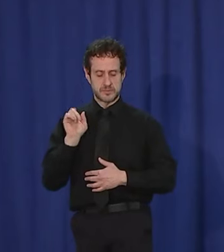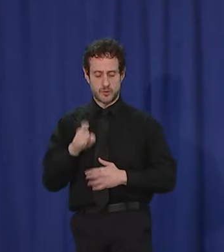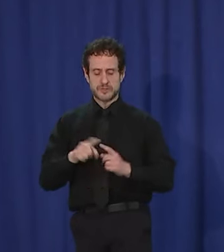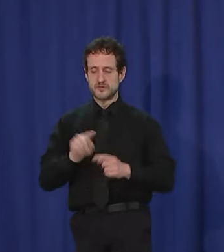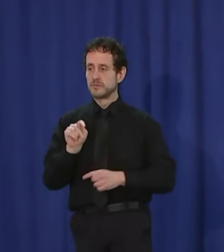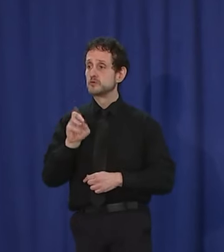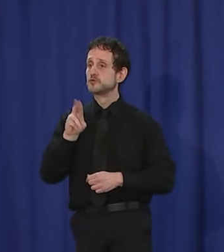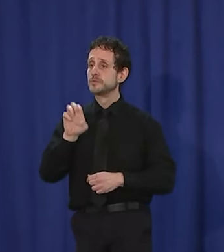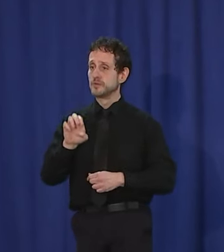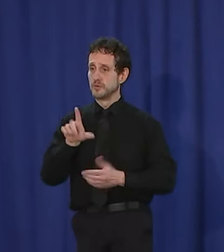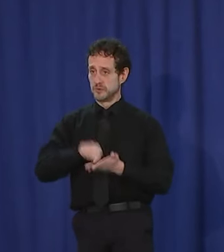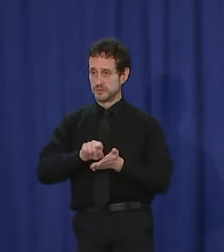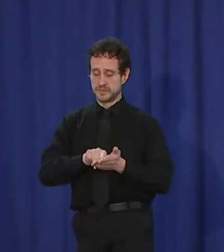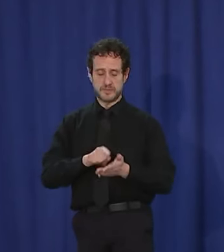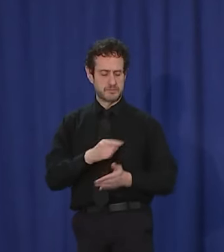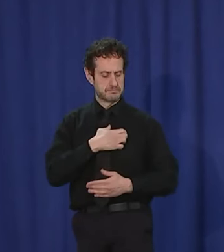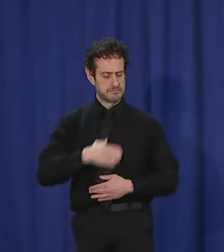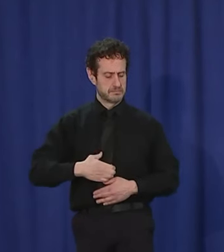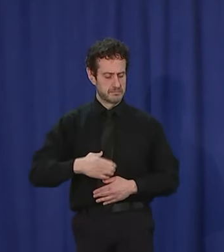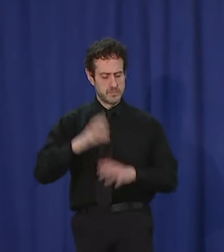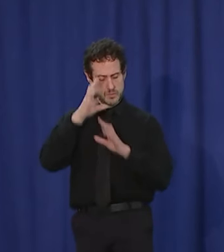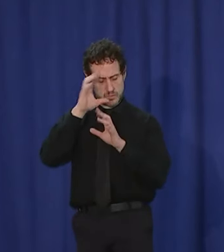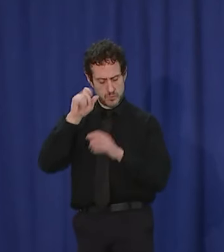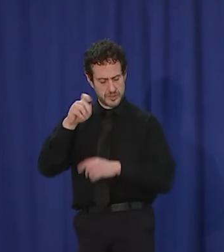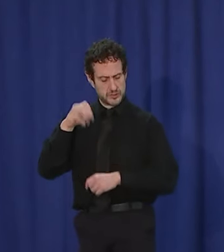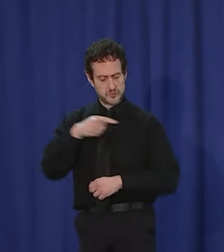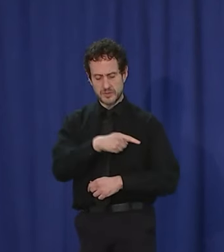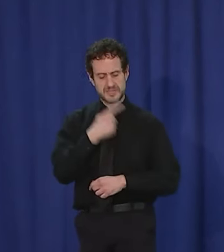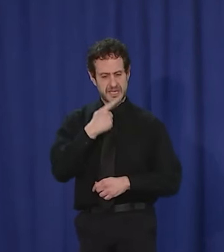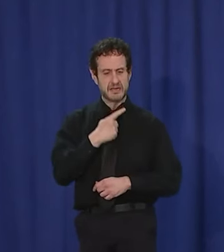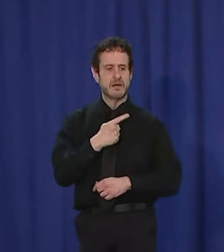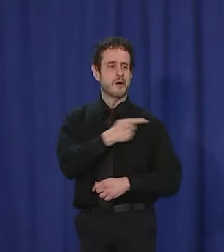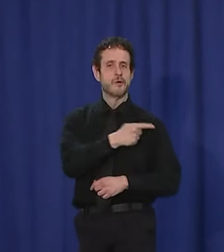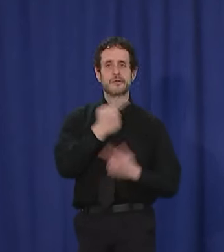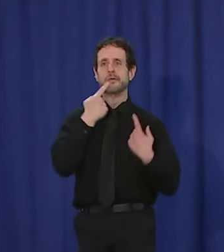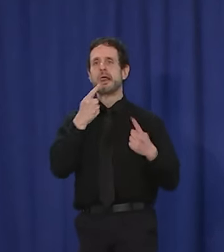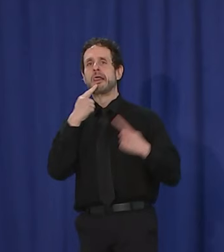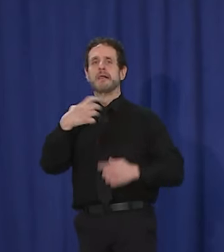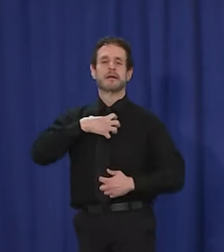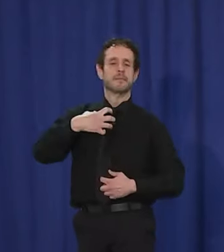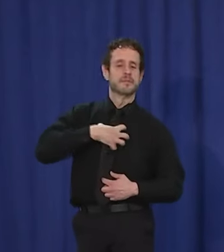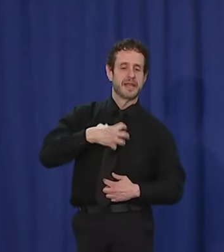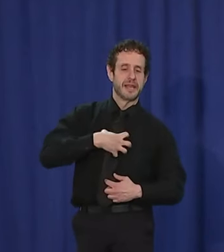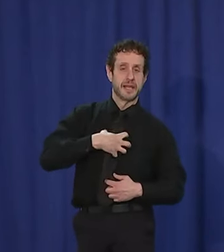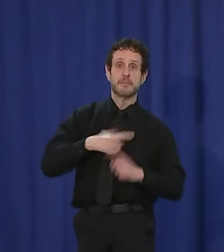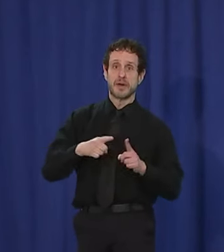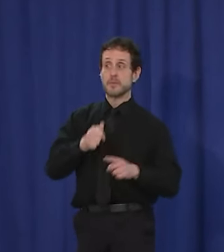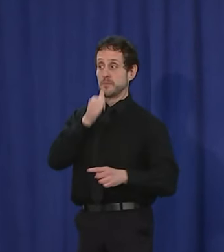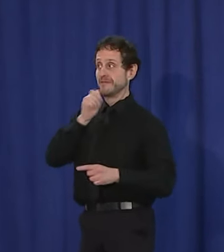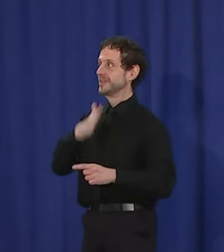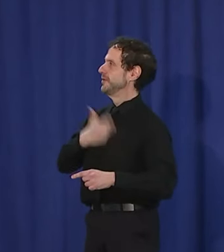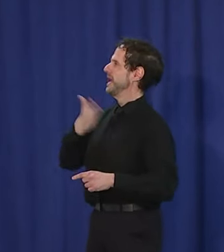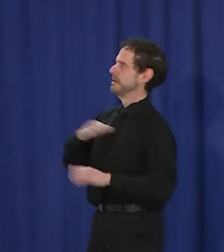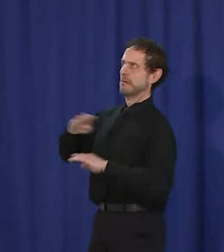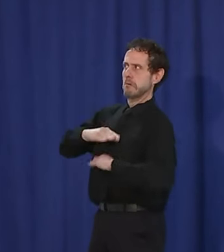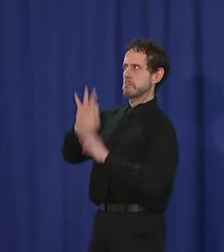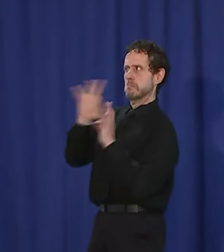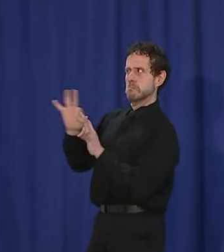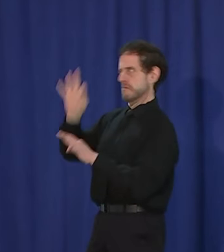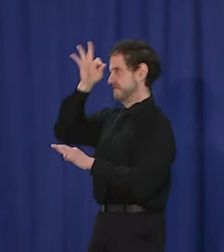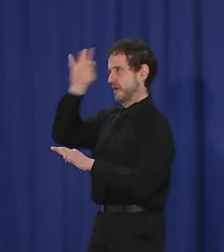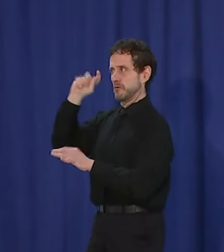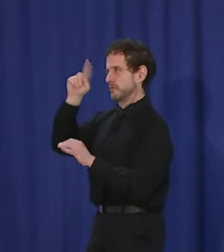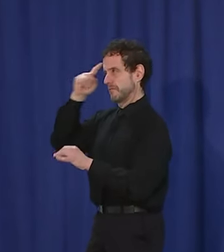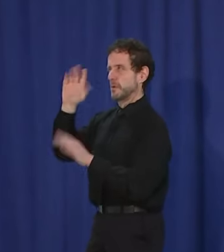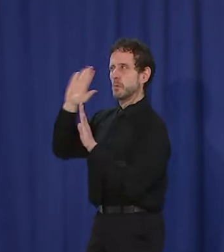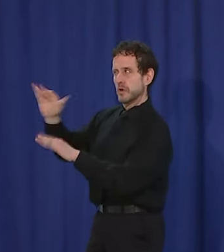Tribune. Mm-hmm. Mayor, President Trump said you are complaining publicly and happy privately with the federal government. He said, and I